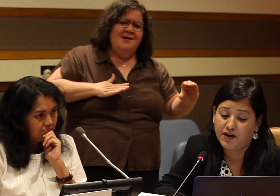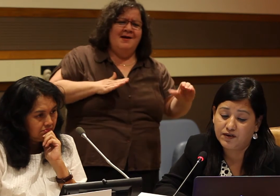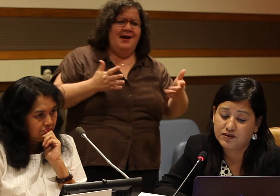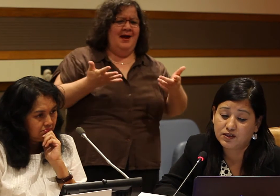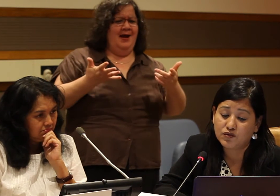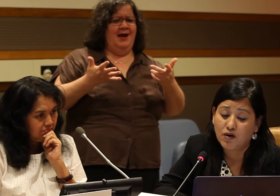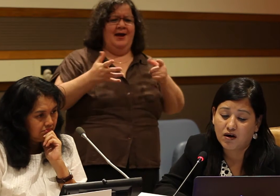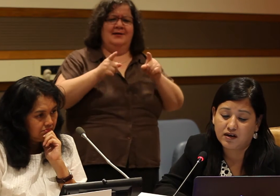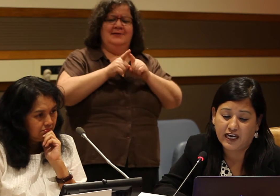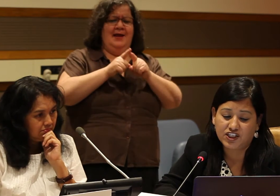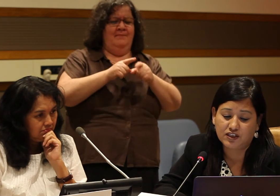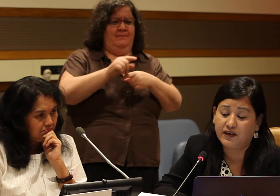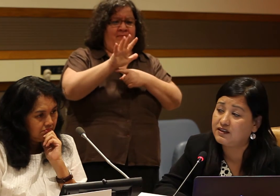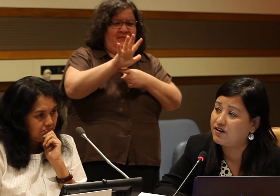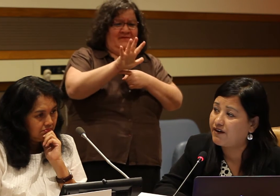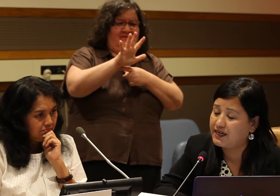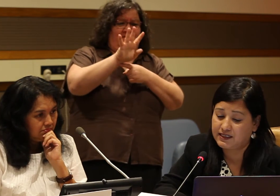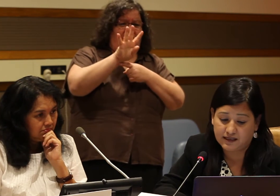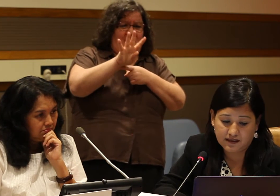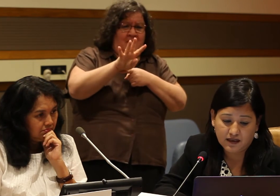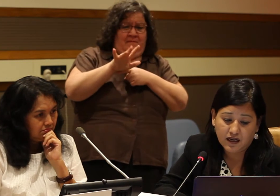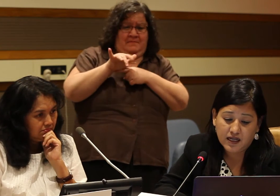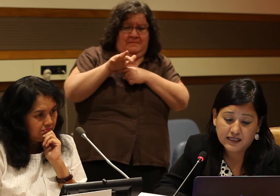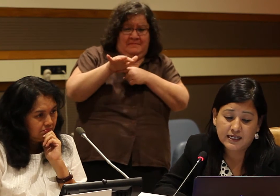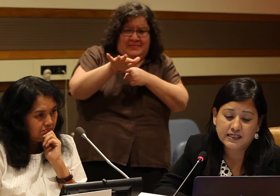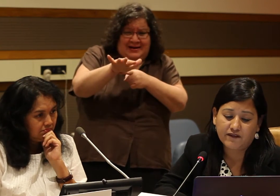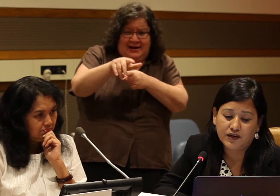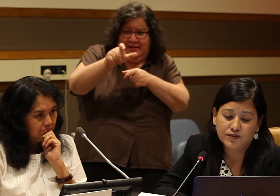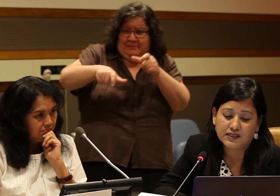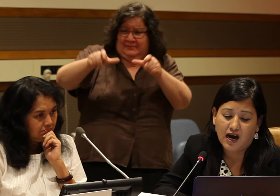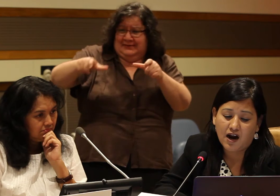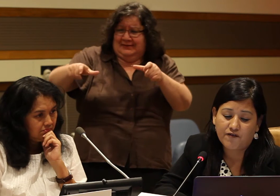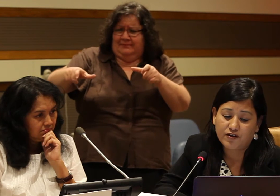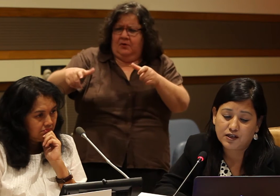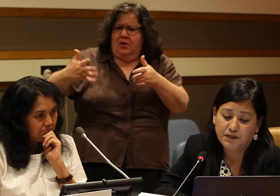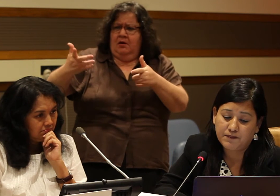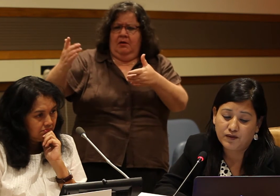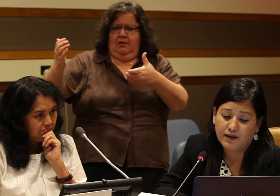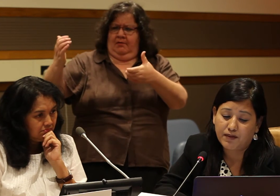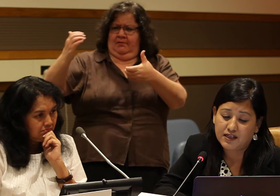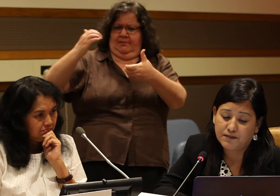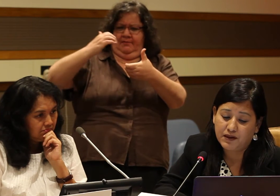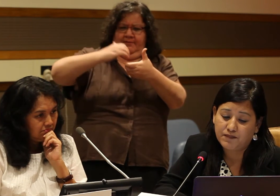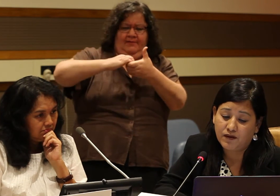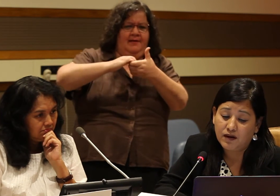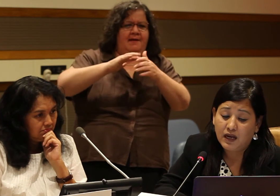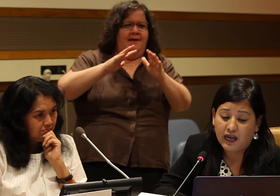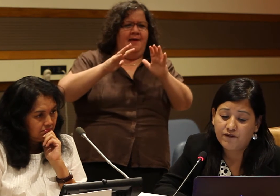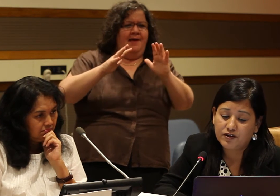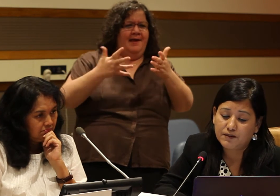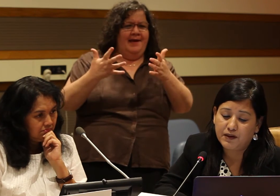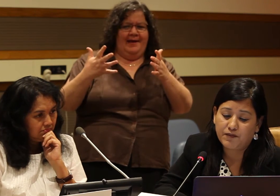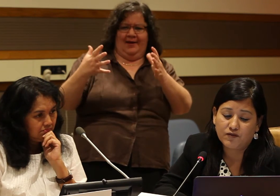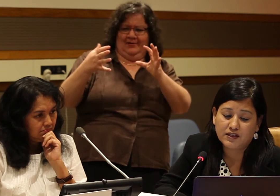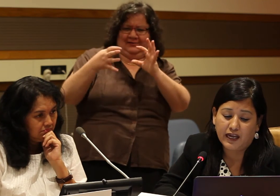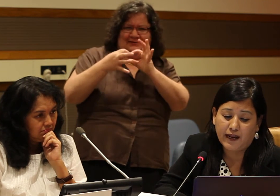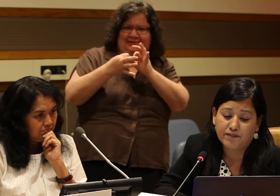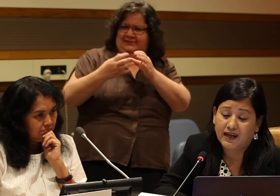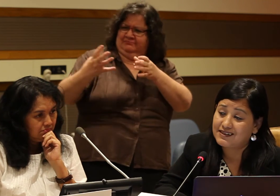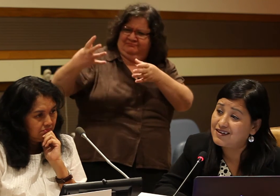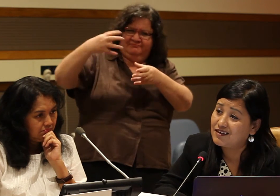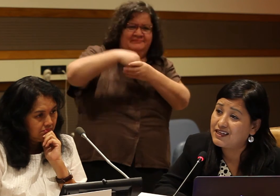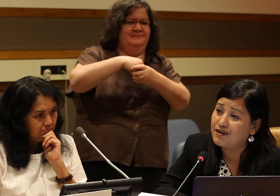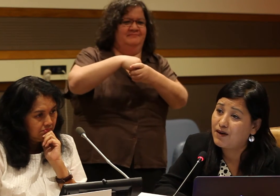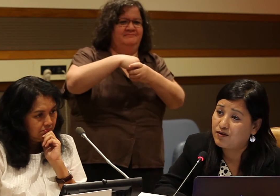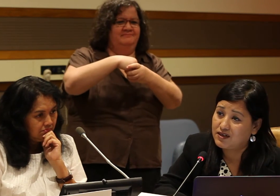the avenues to work on achieving their rights. These avenues are for the people and by the people, and for the people with the aim